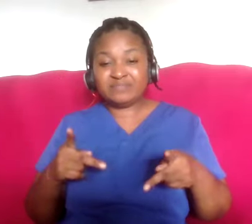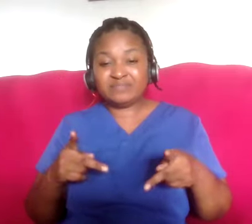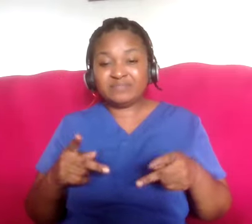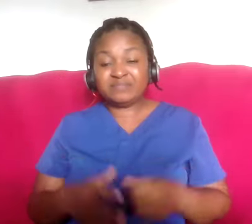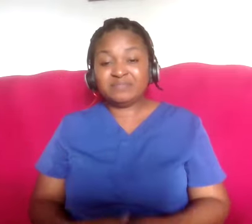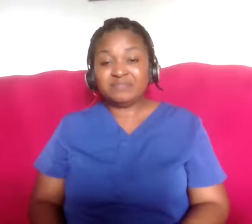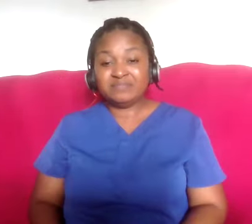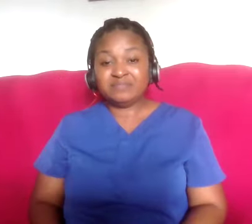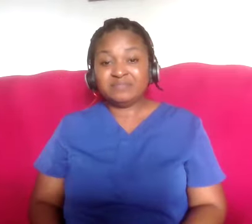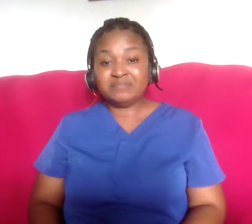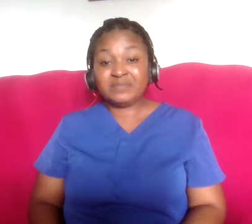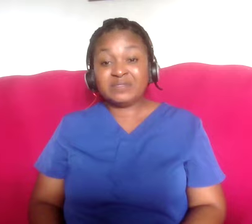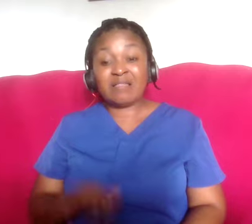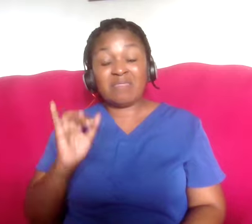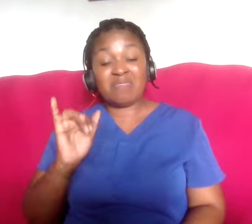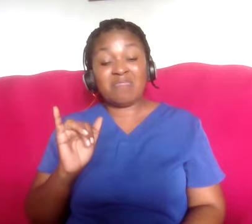who know how to celebrate,